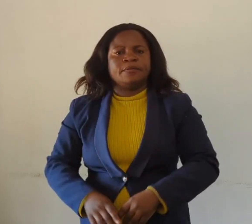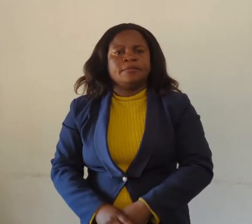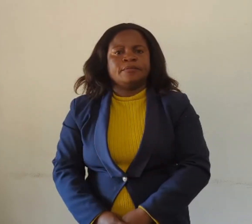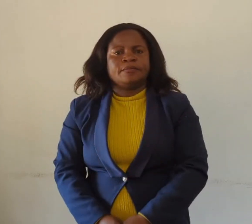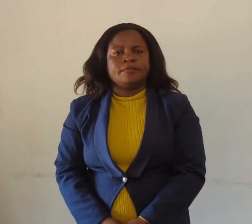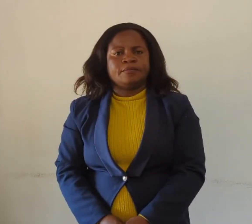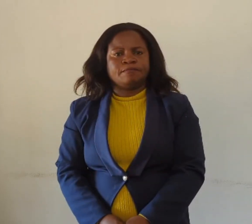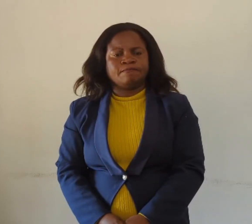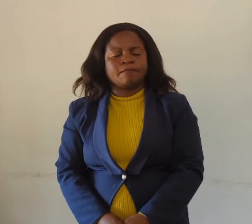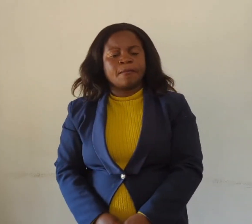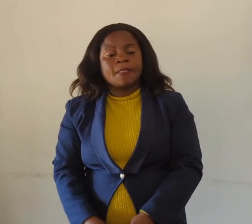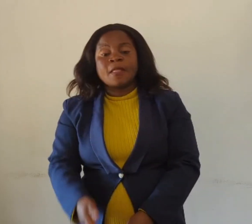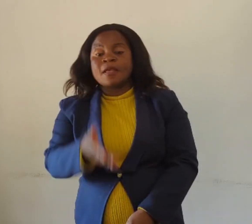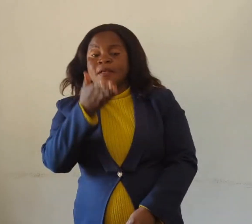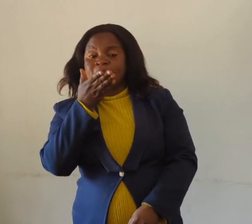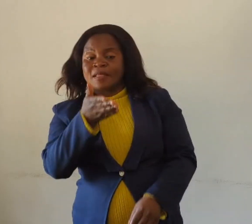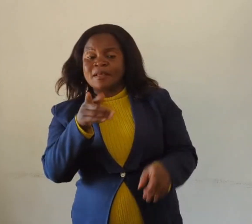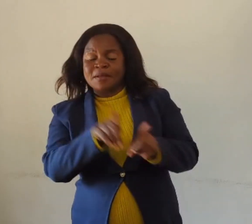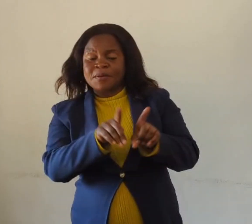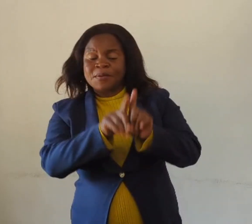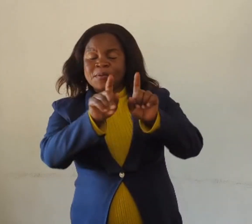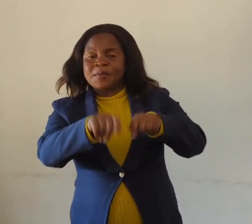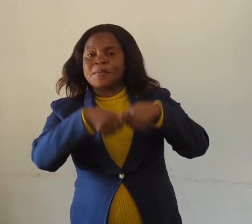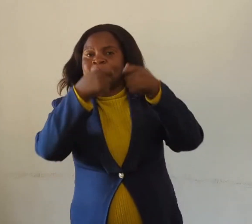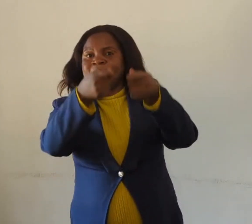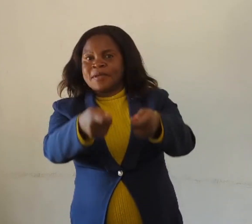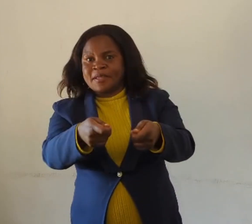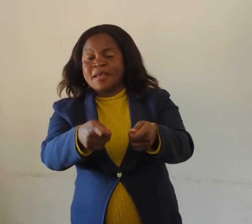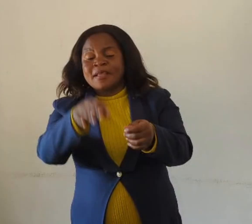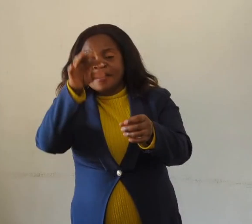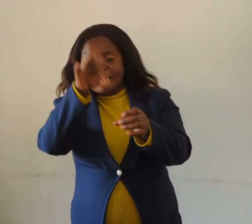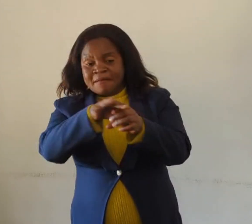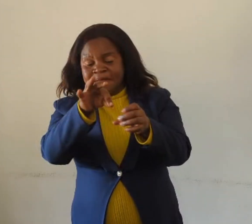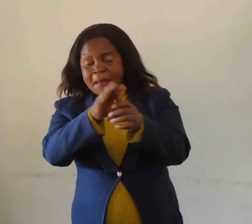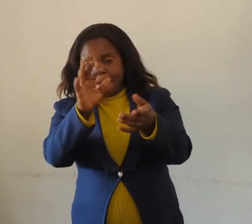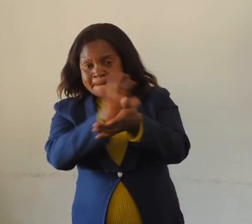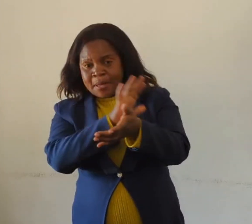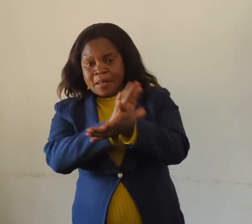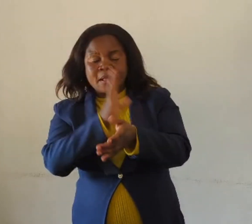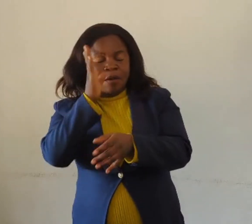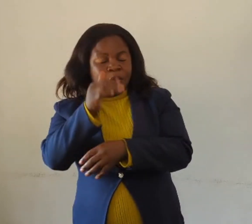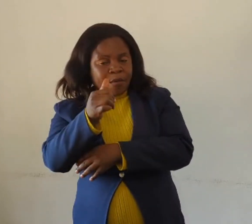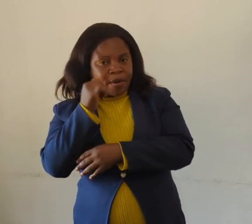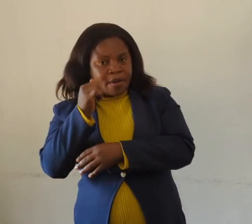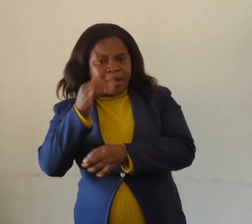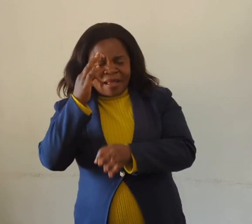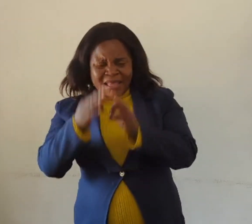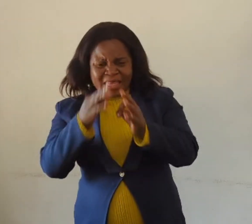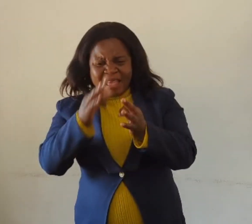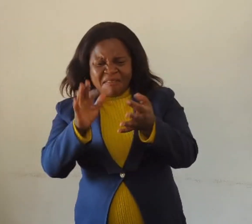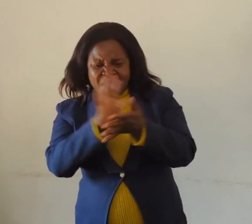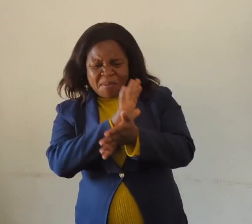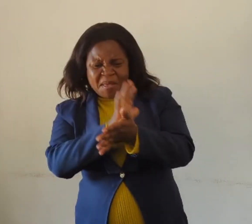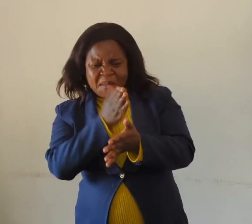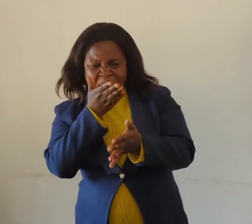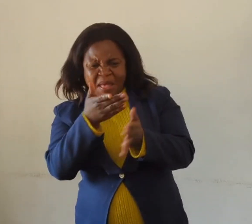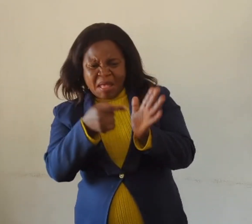It also provided that ballot papers would be rejected if the ballot paper indicated the name of